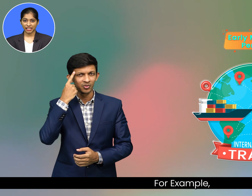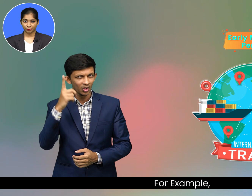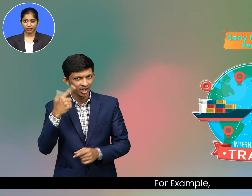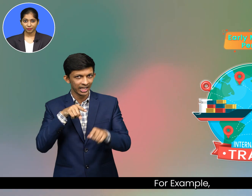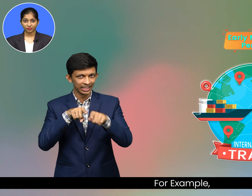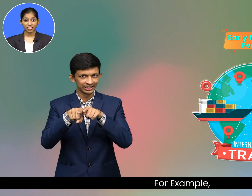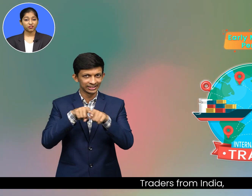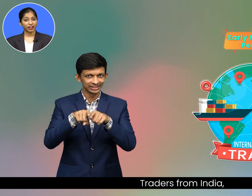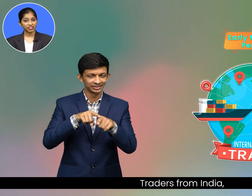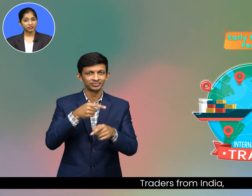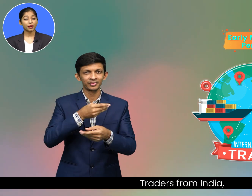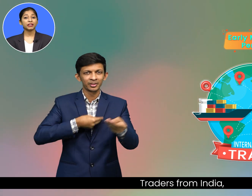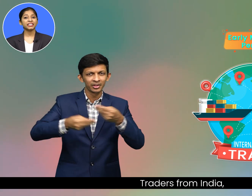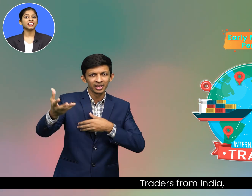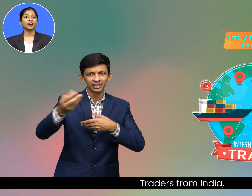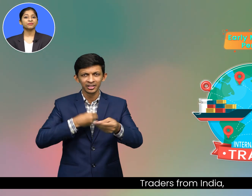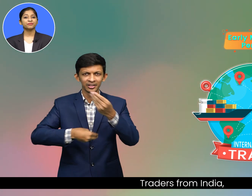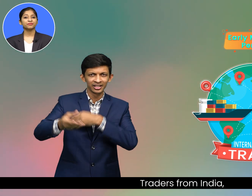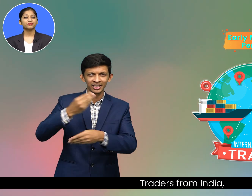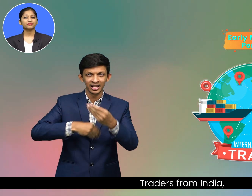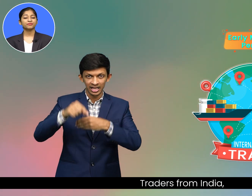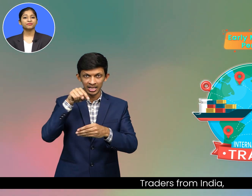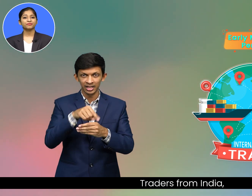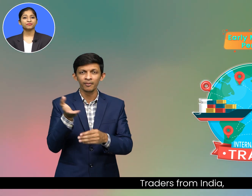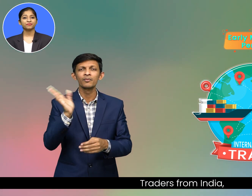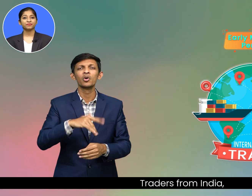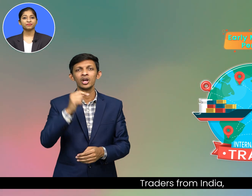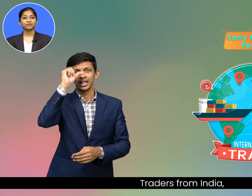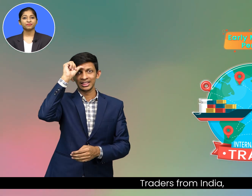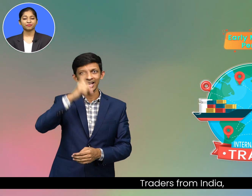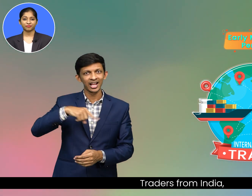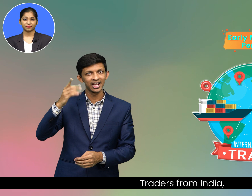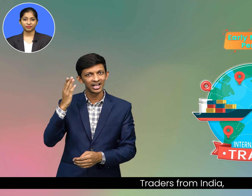For example, traders from India,